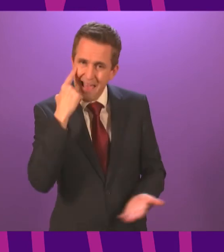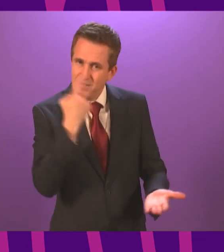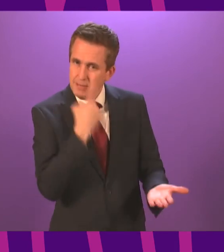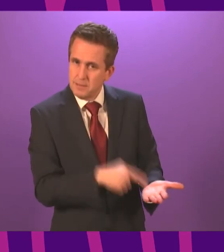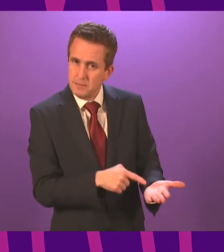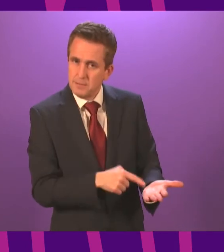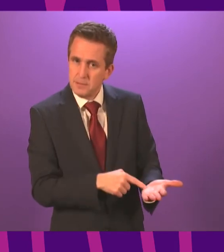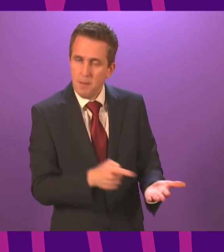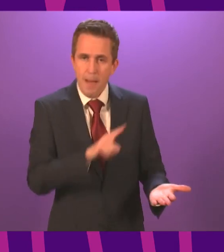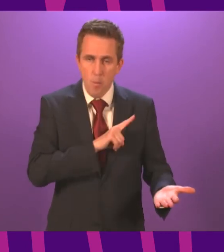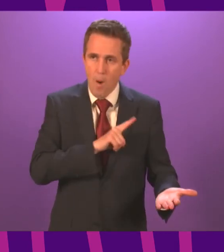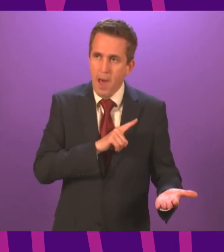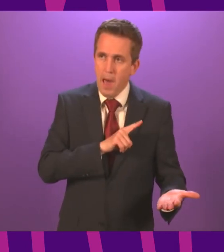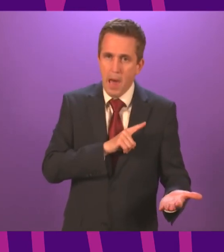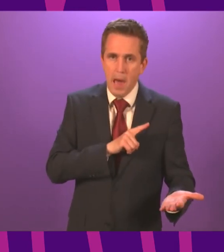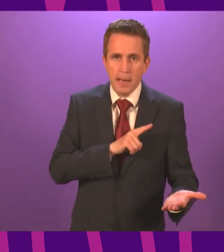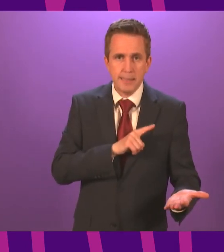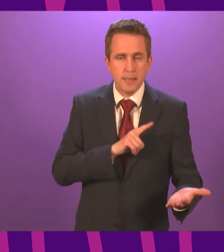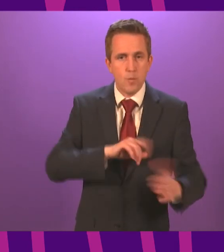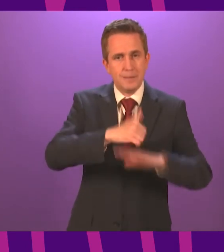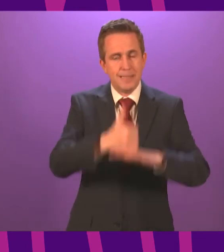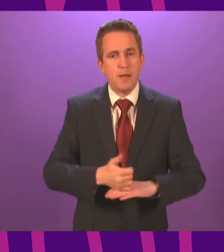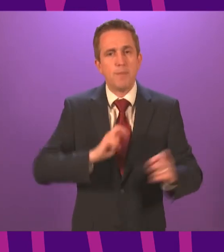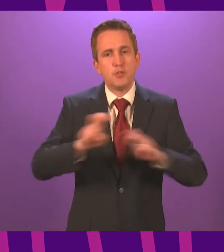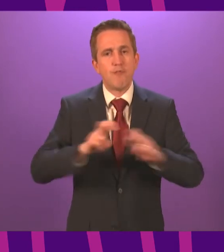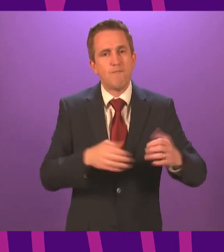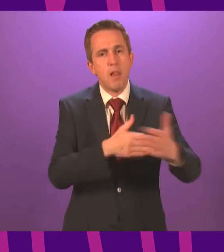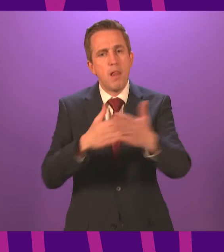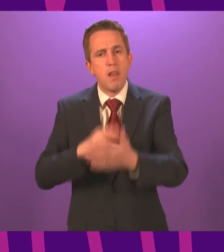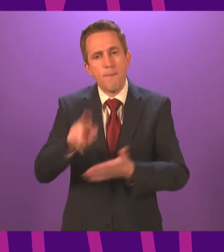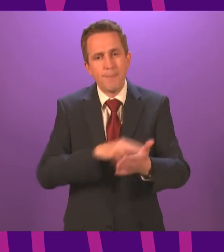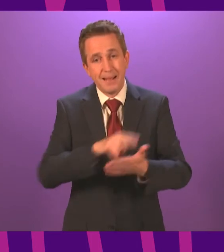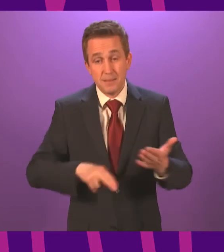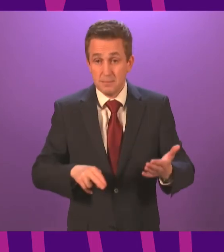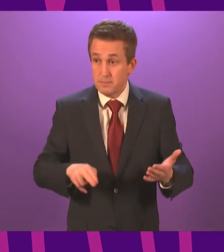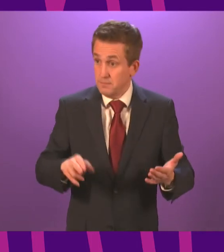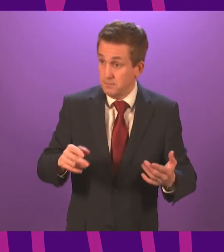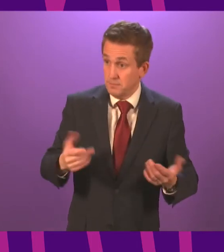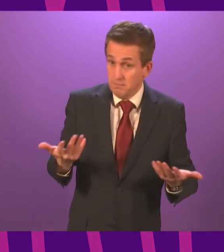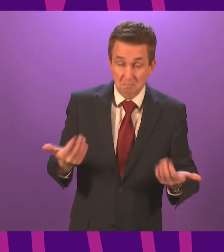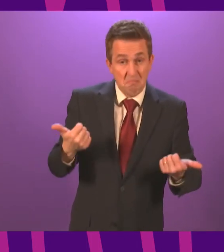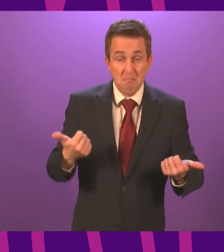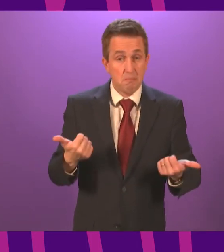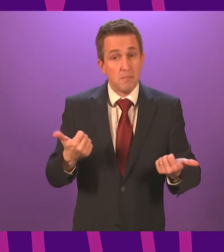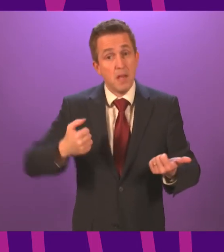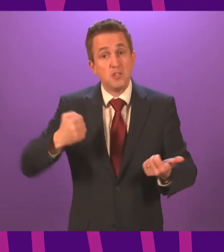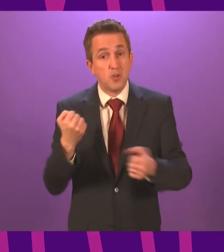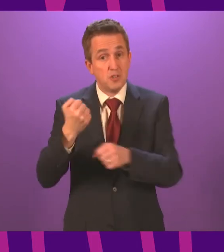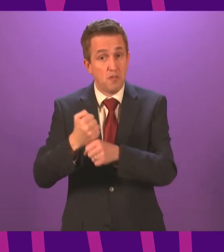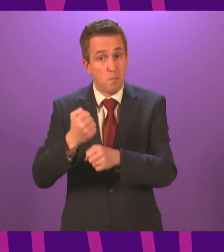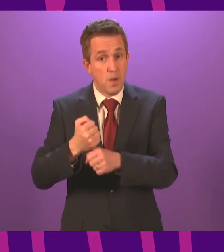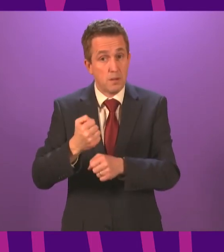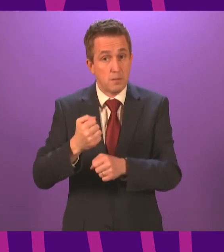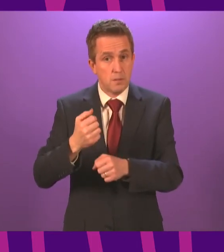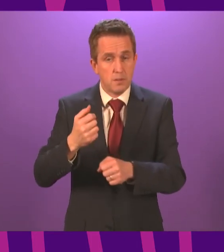detail around the rationale of these matters. And I am very open, as are all of my colleagues within the Cabinet, in trying to arrive at